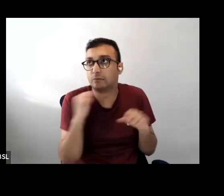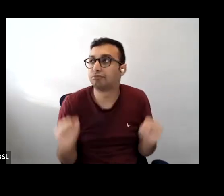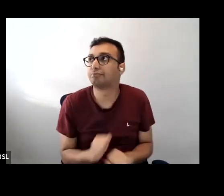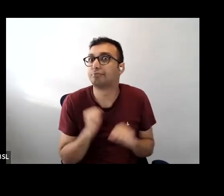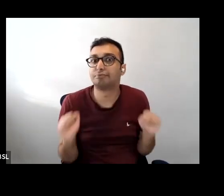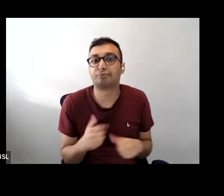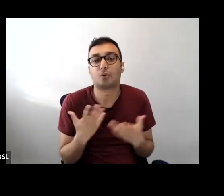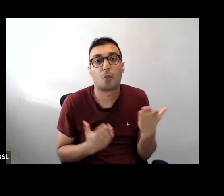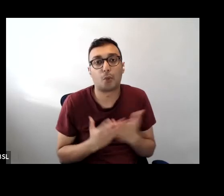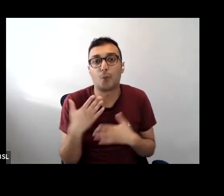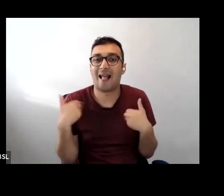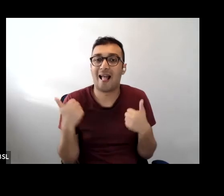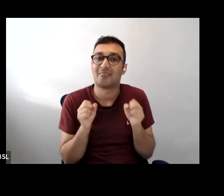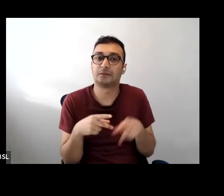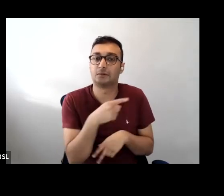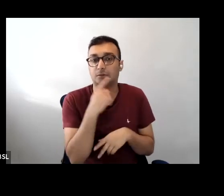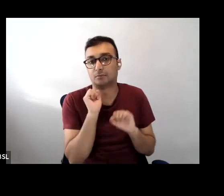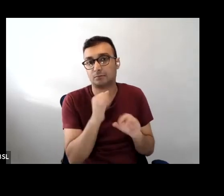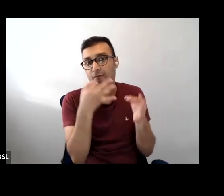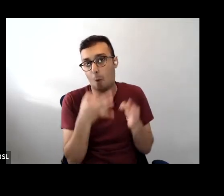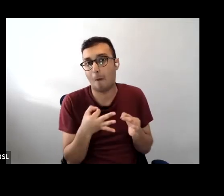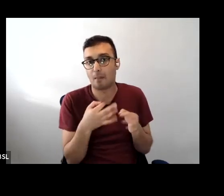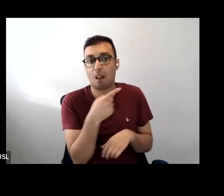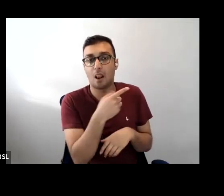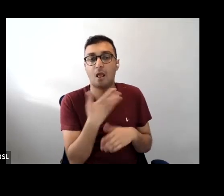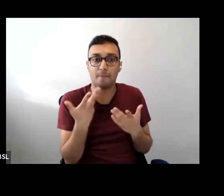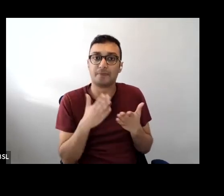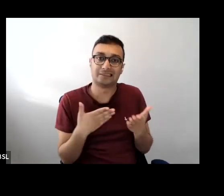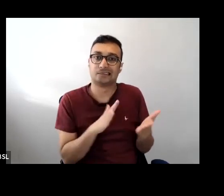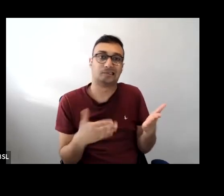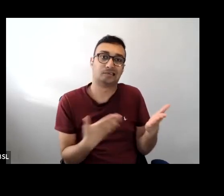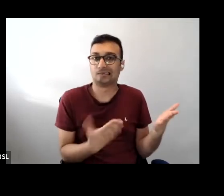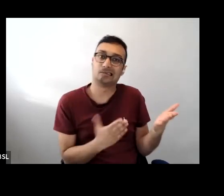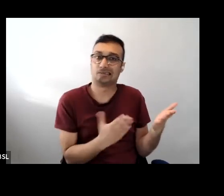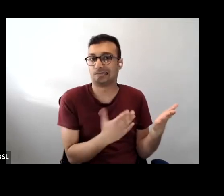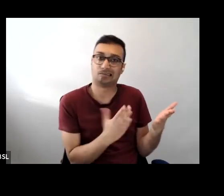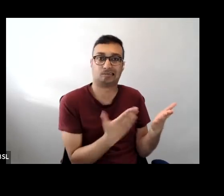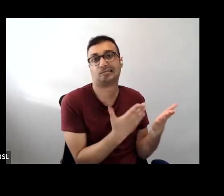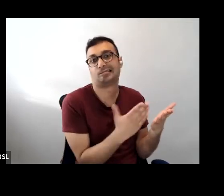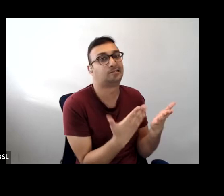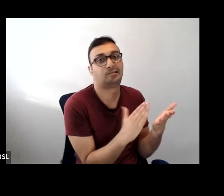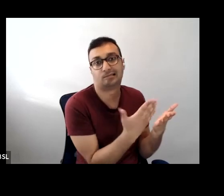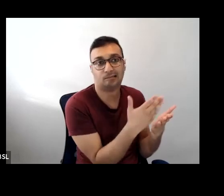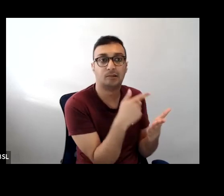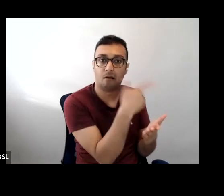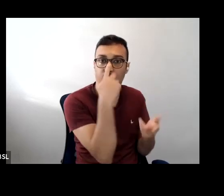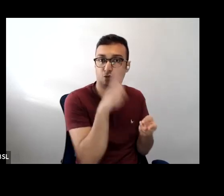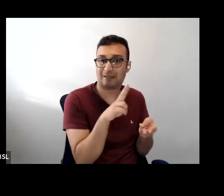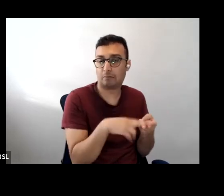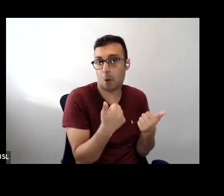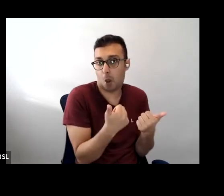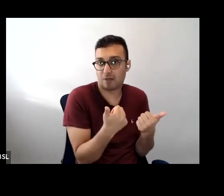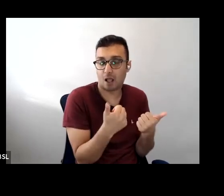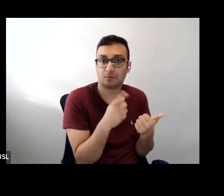is often a very long process, particularly for people who have to get this in a subsidized way. And getting them through informal markets makes it